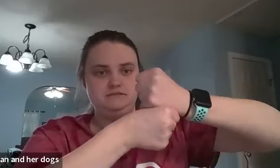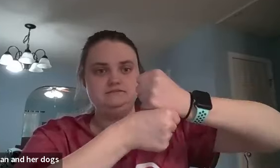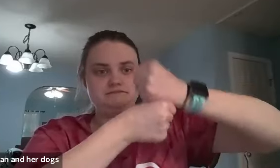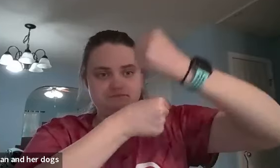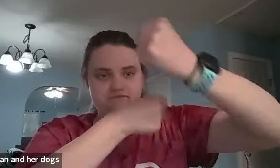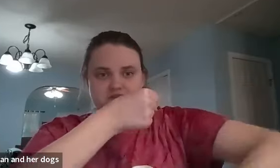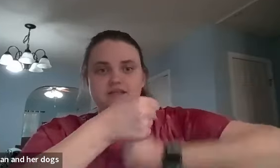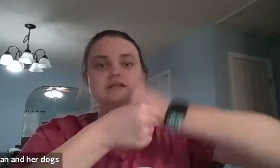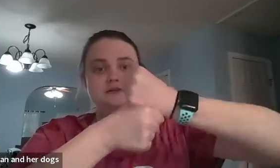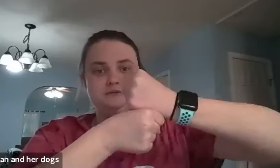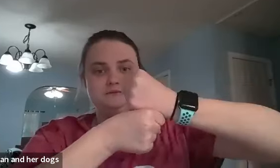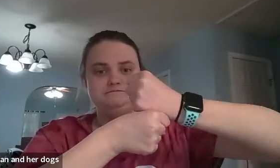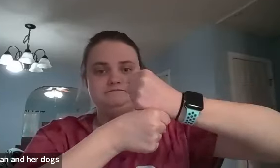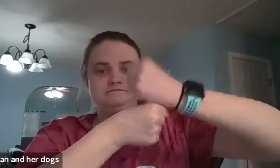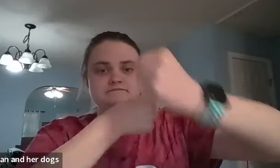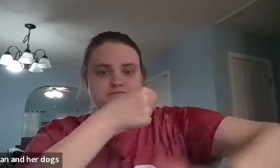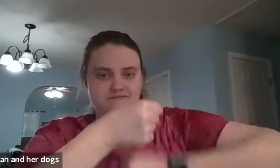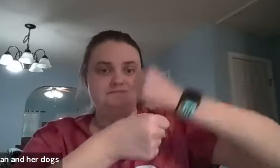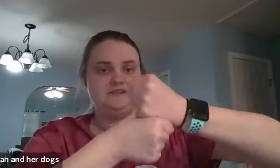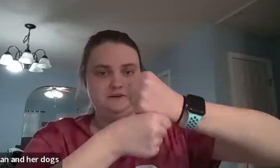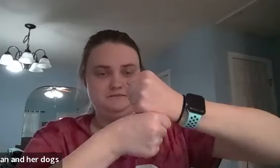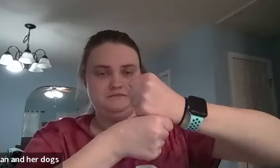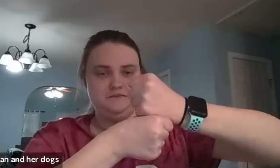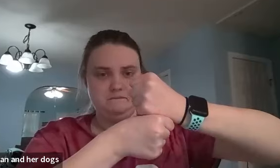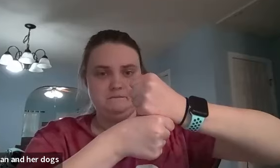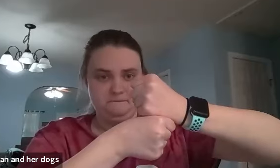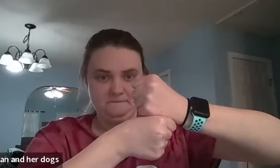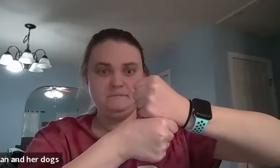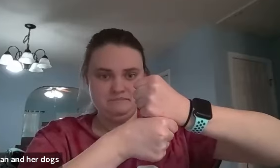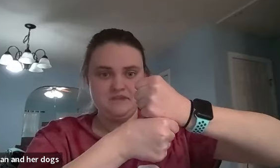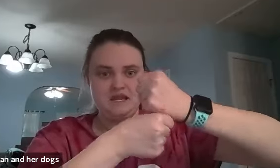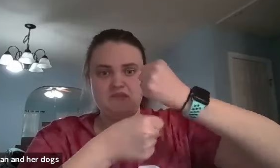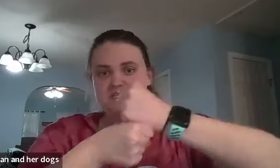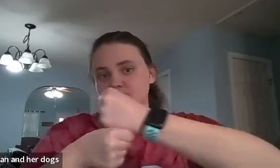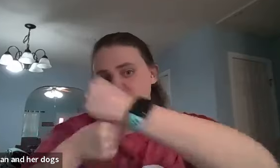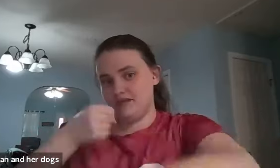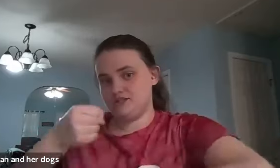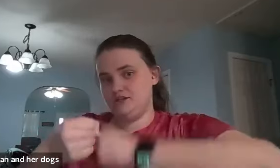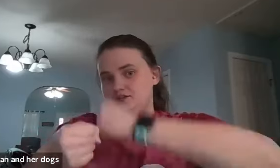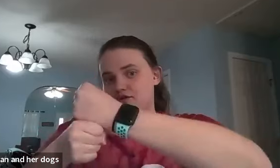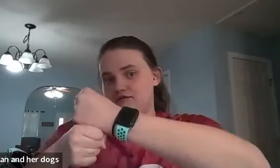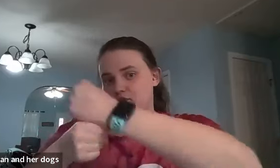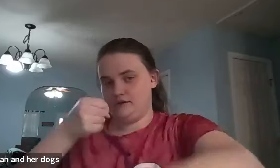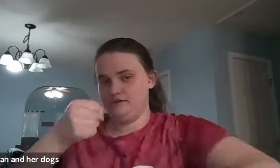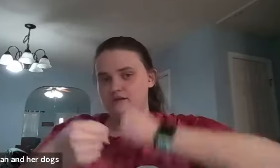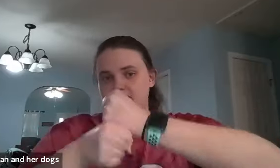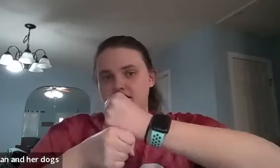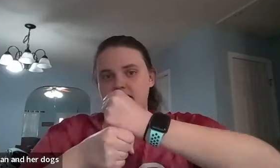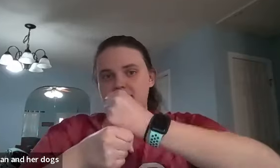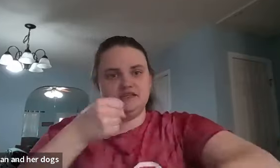Mm-hmm. Year. Year. Yep. And this one, you want to make sure you do go forward. This isn't